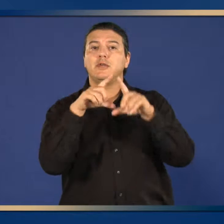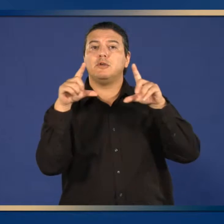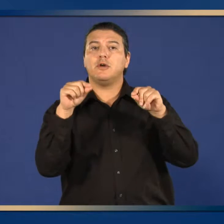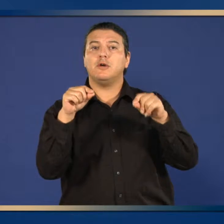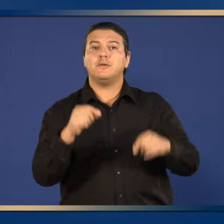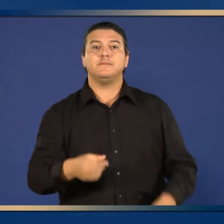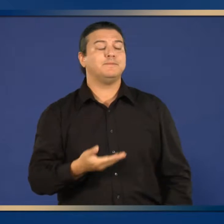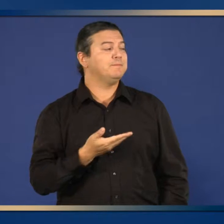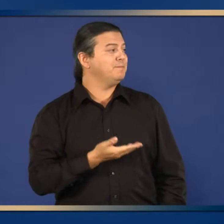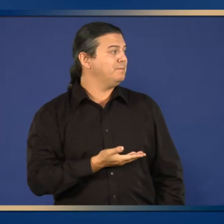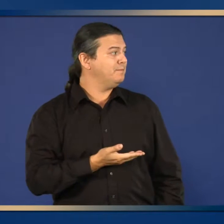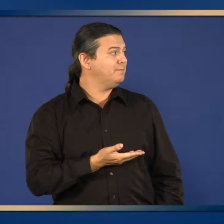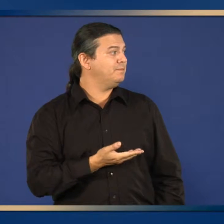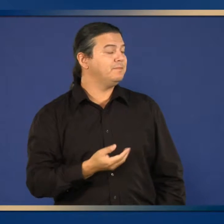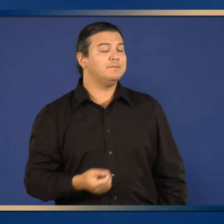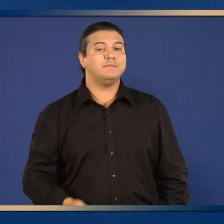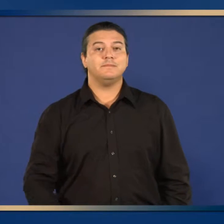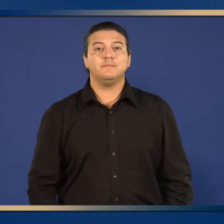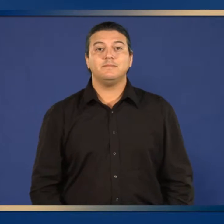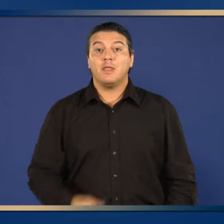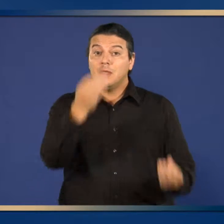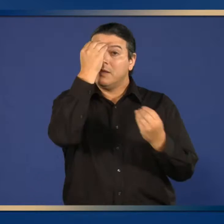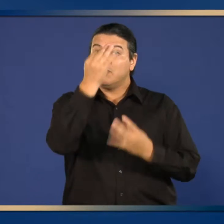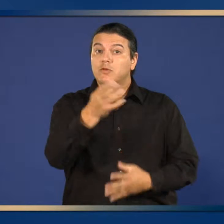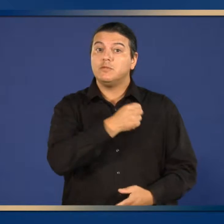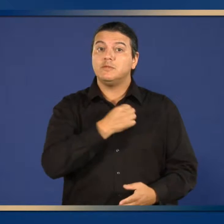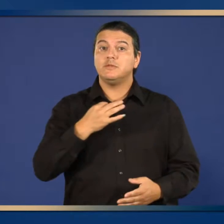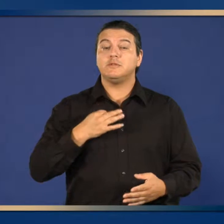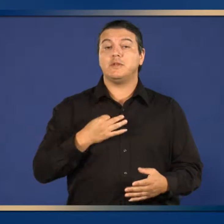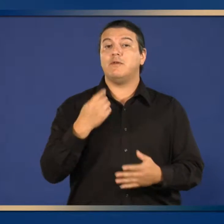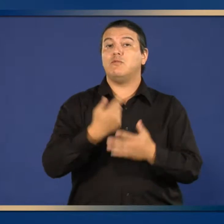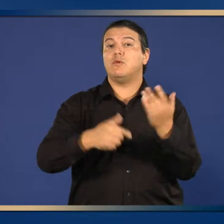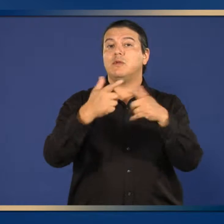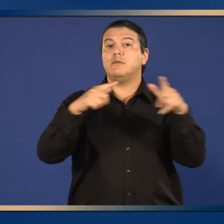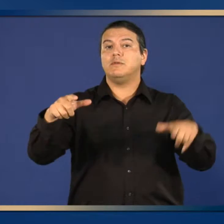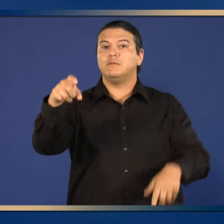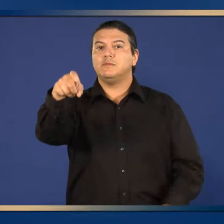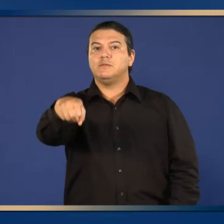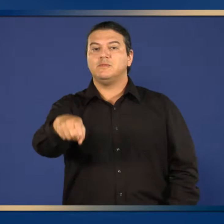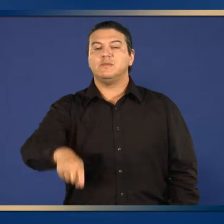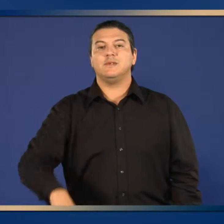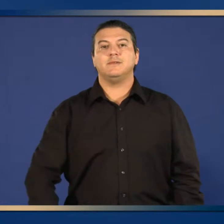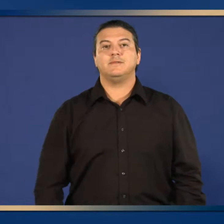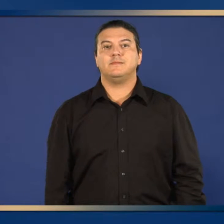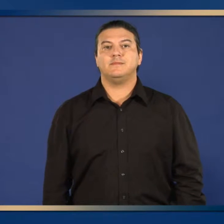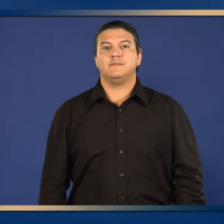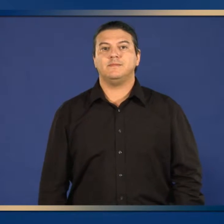card to show staff what language you speak or read.